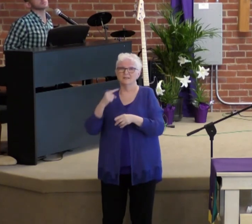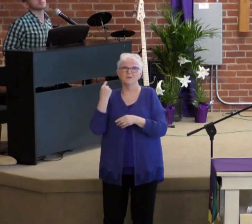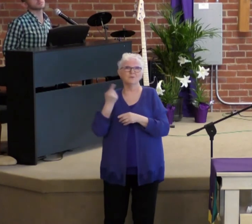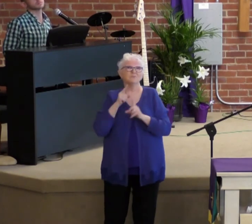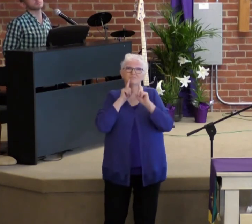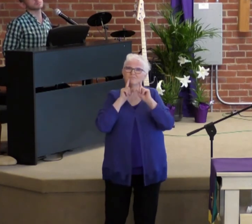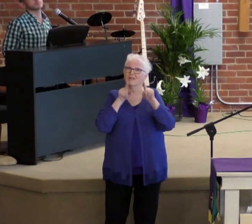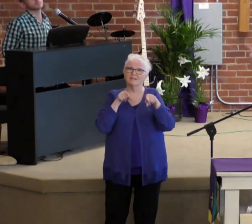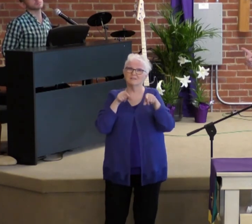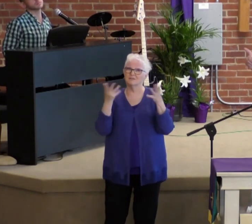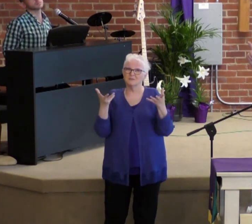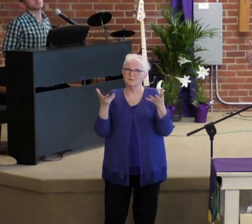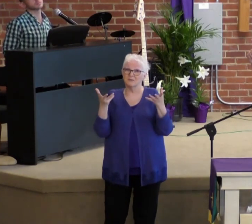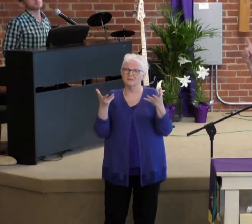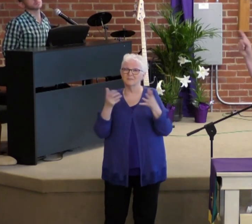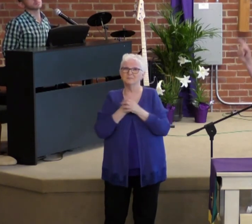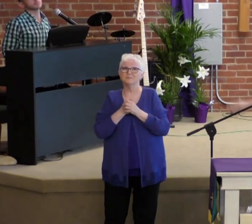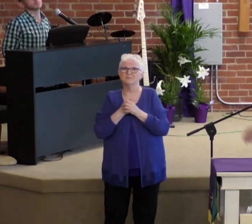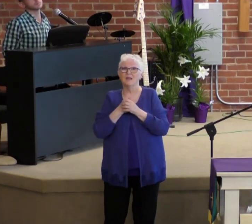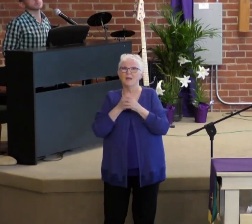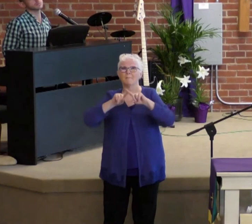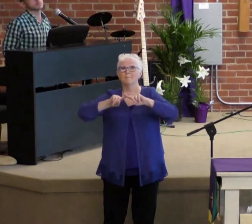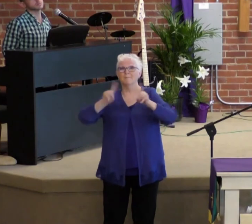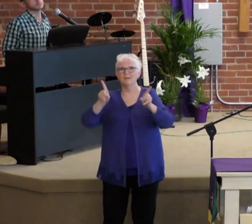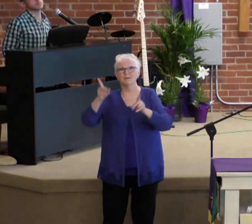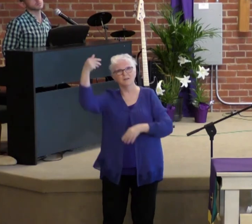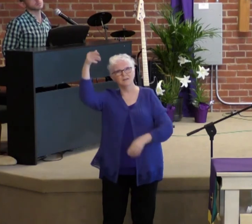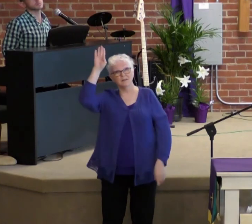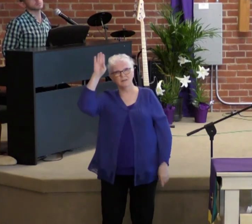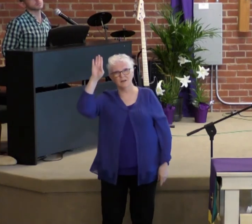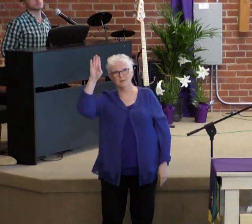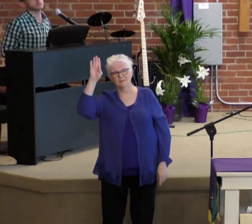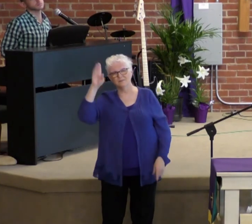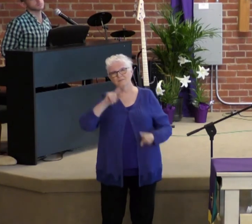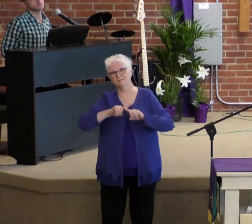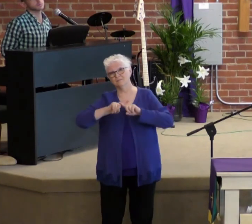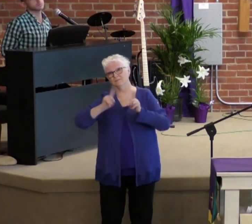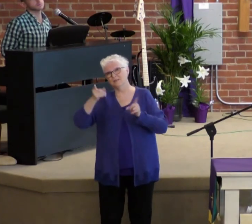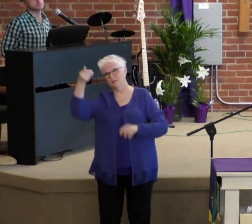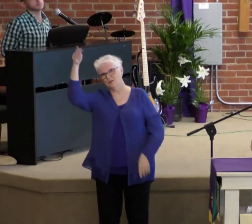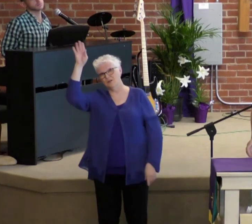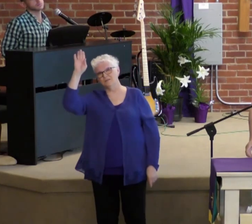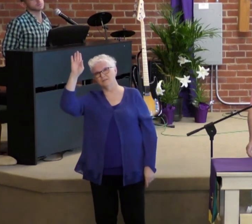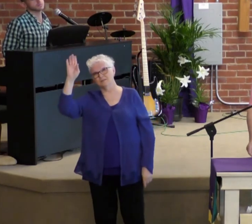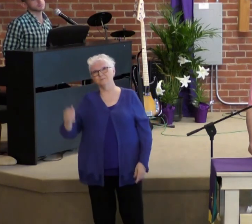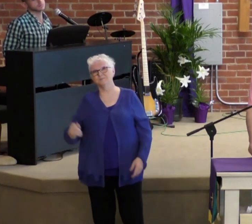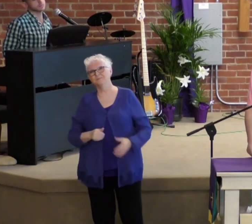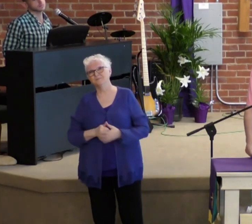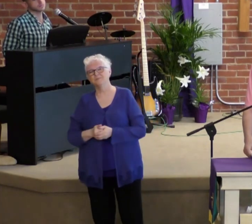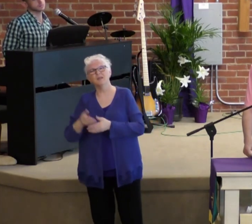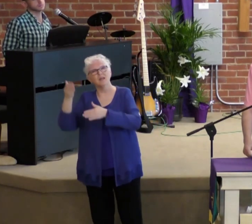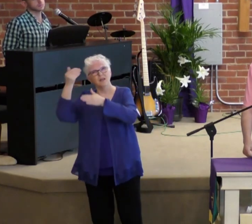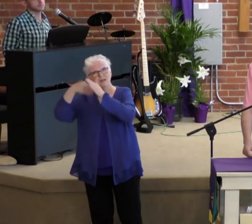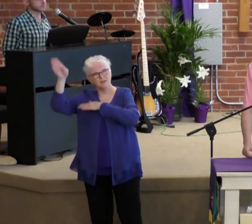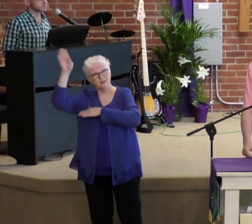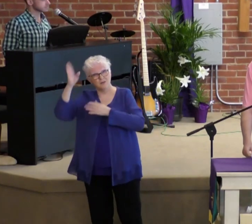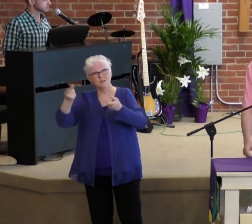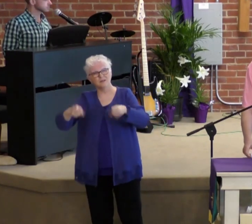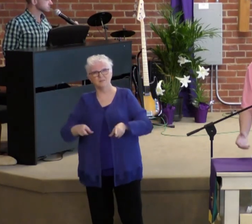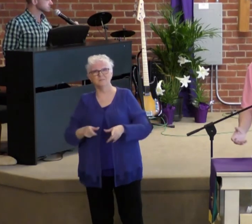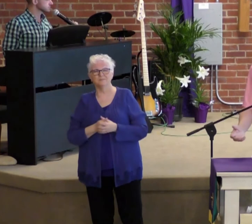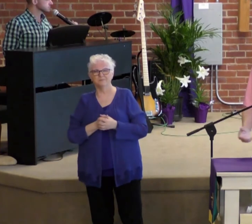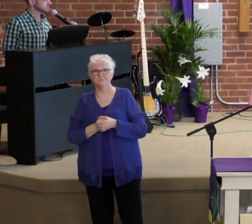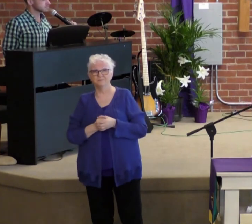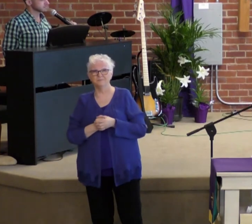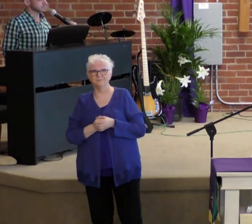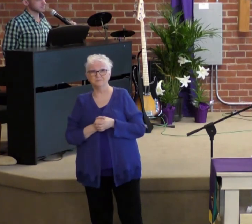is, but God. But God. And in God it happens. So